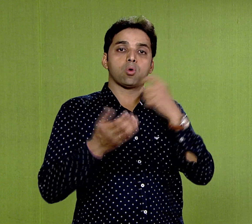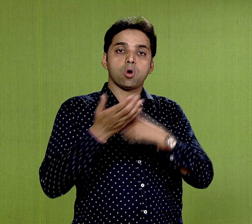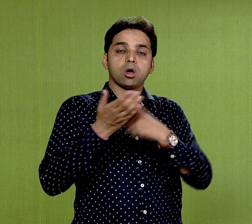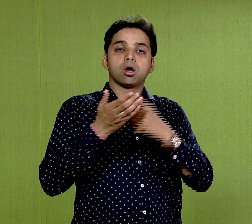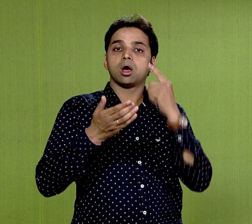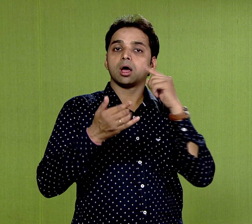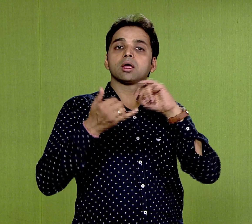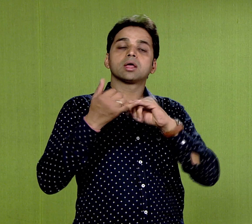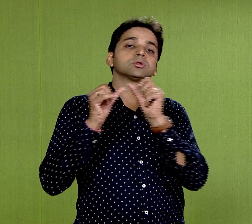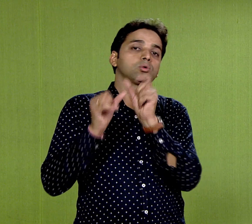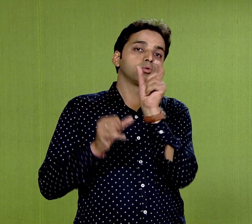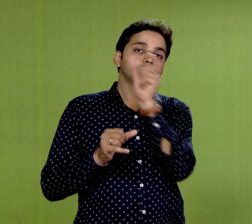during the Pala kingdom,